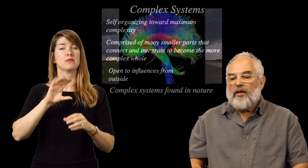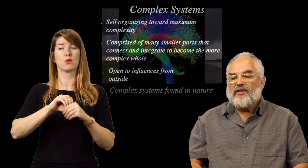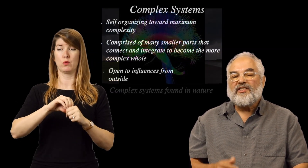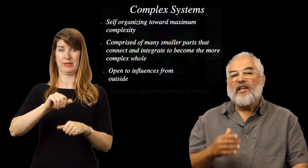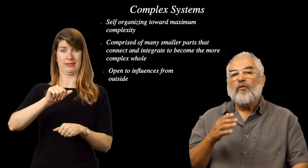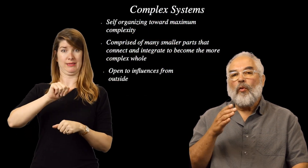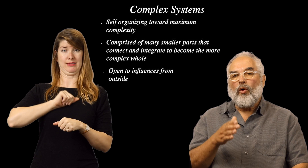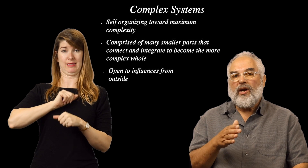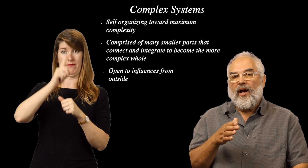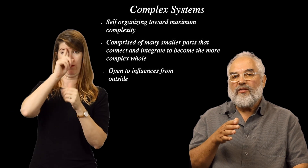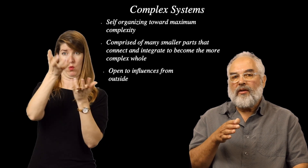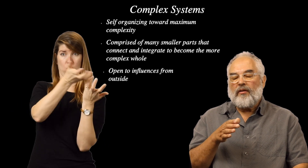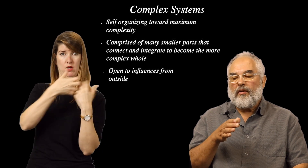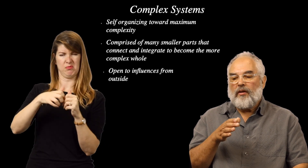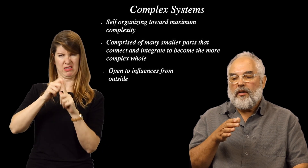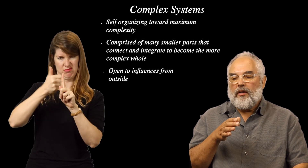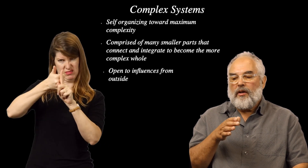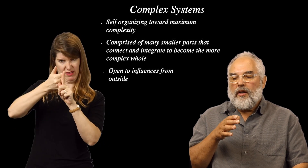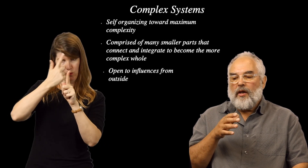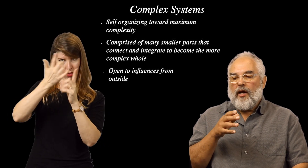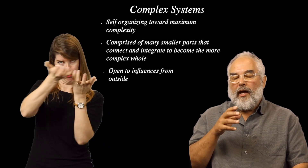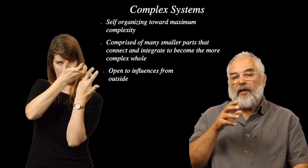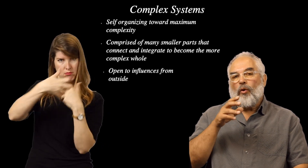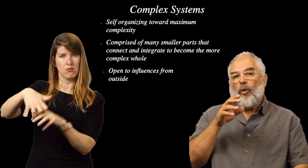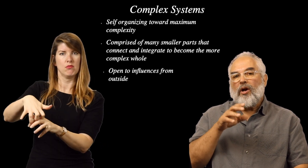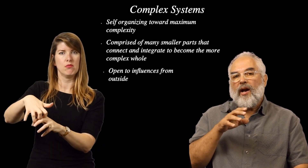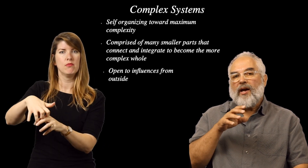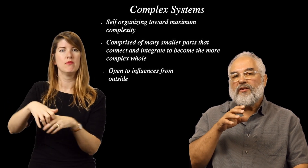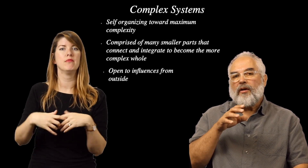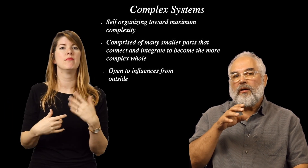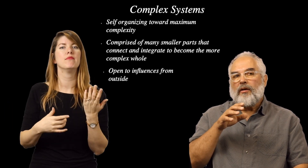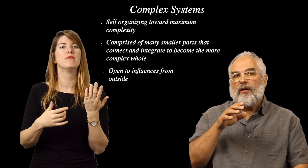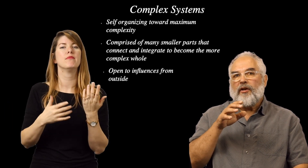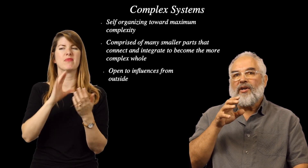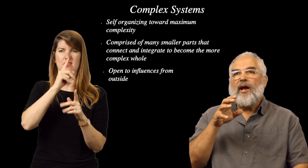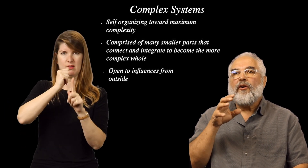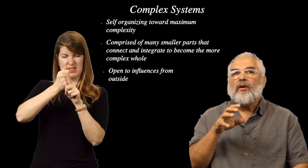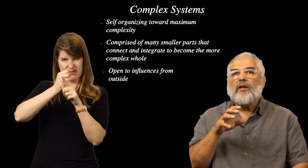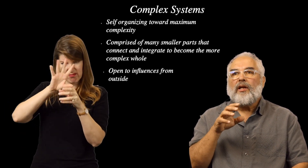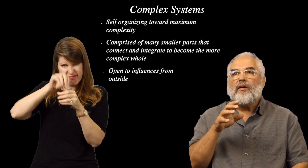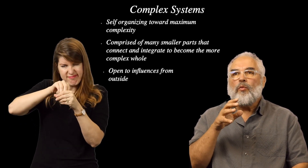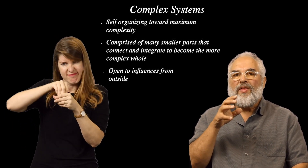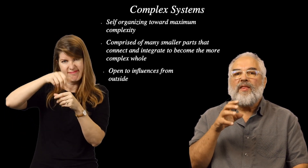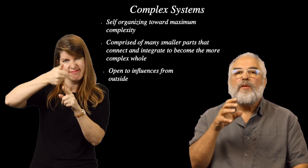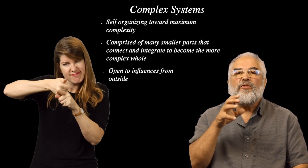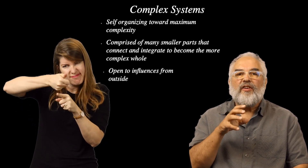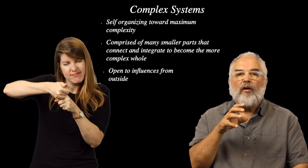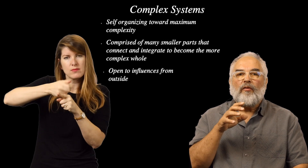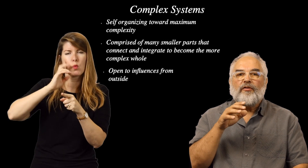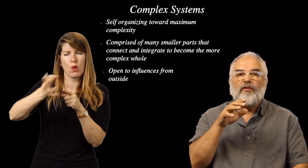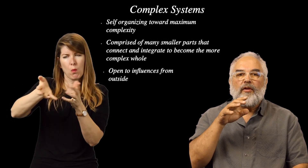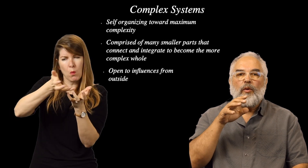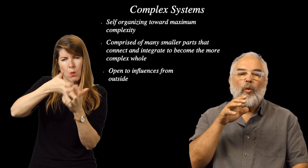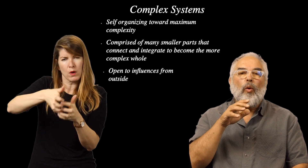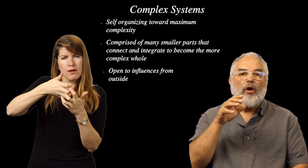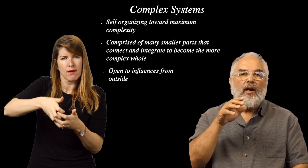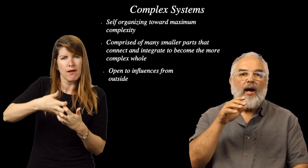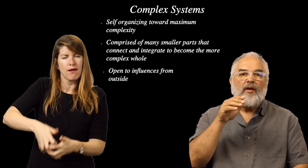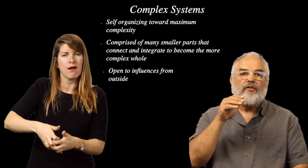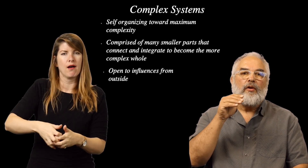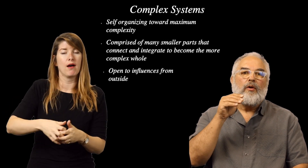are self-organizing, and they're inherently within themselves. They